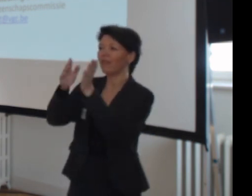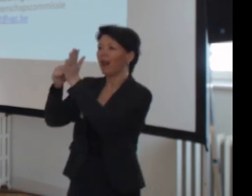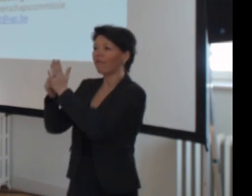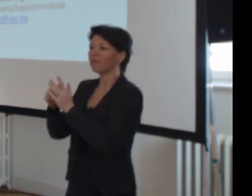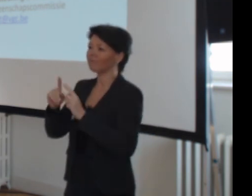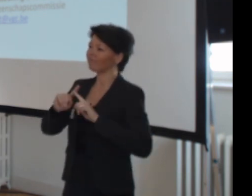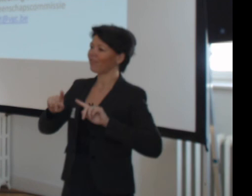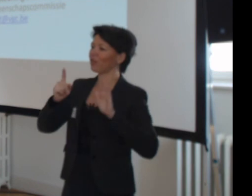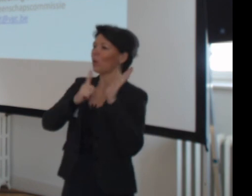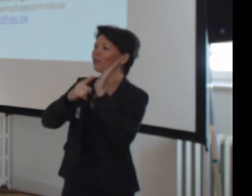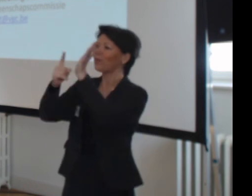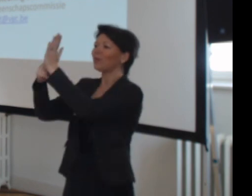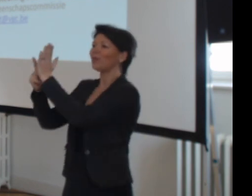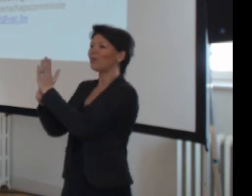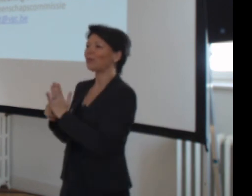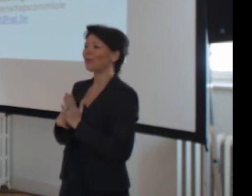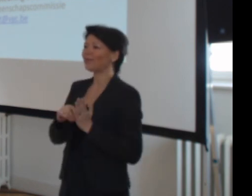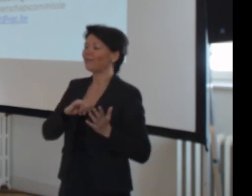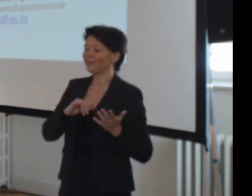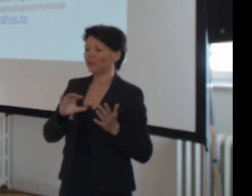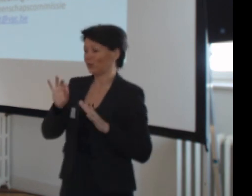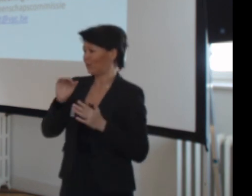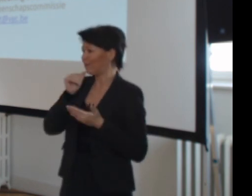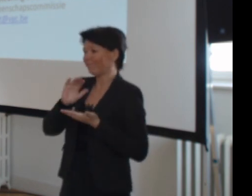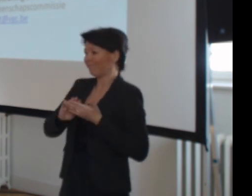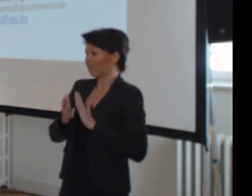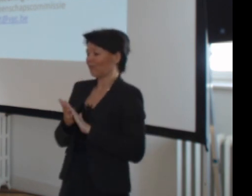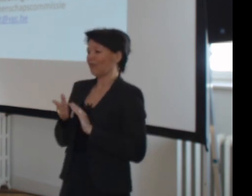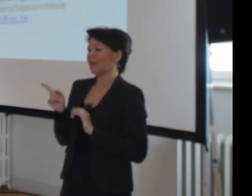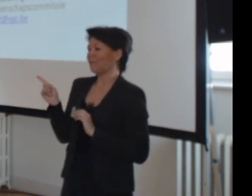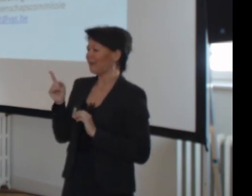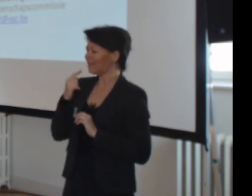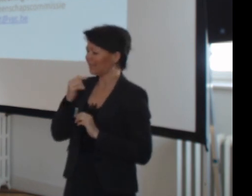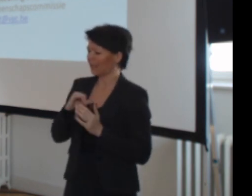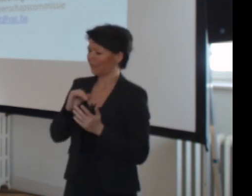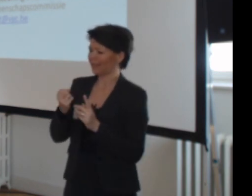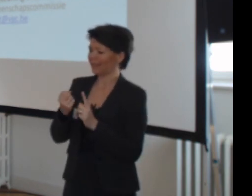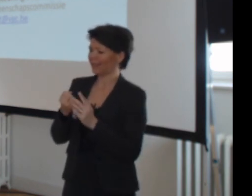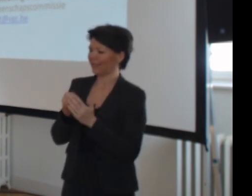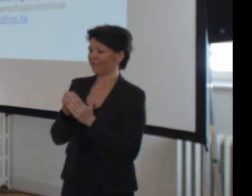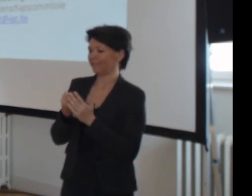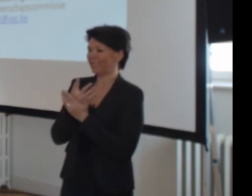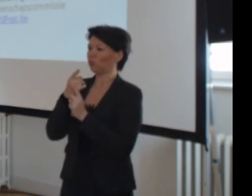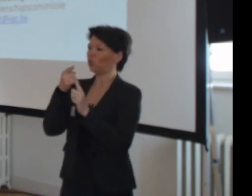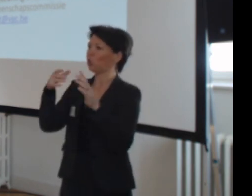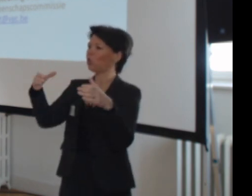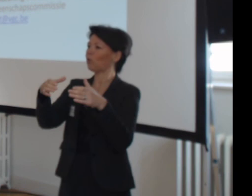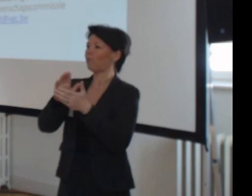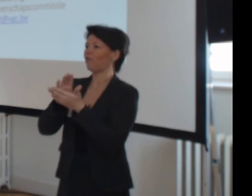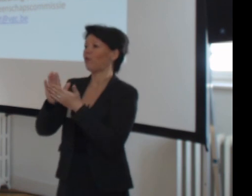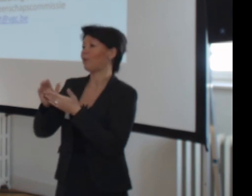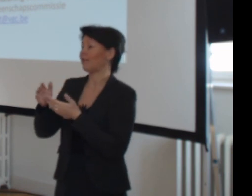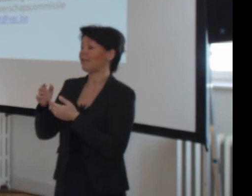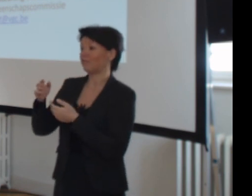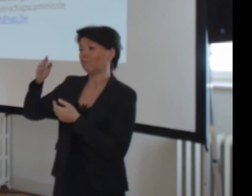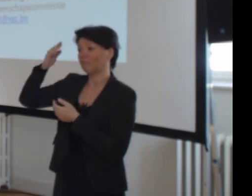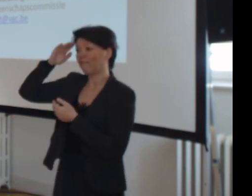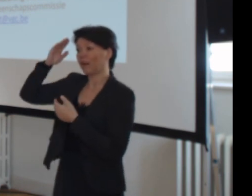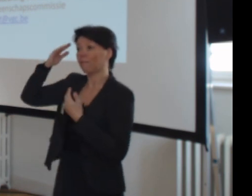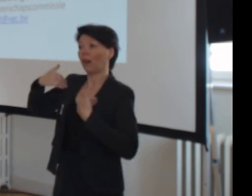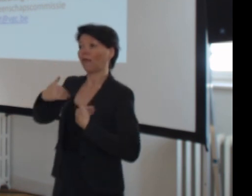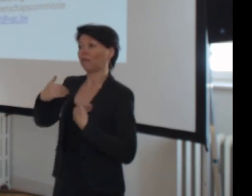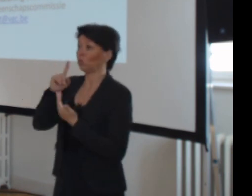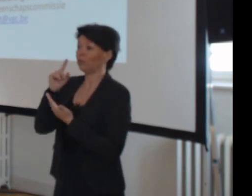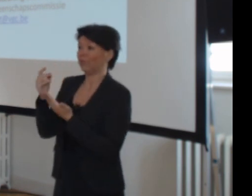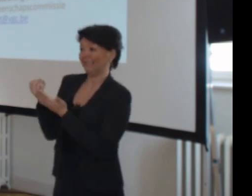country. But we are talking about the new target groups, and especially the newcomers. Also, for instance, with